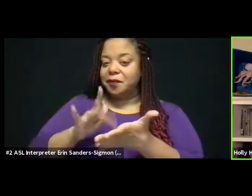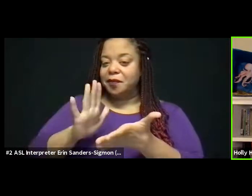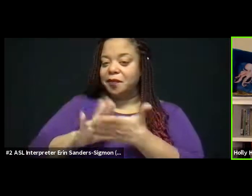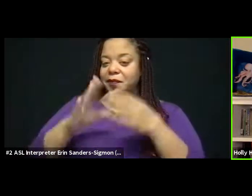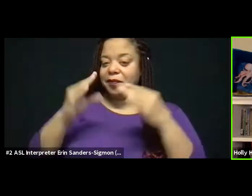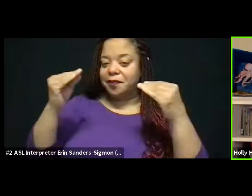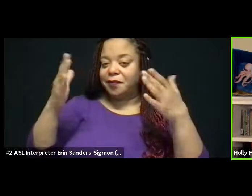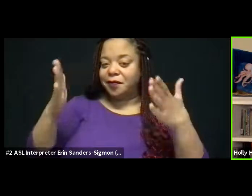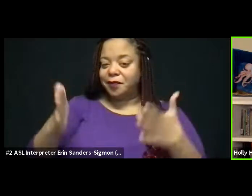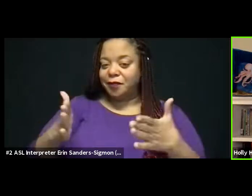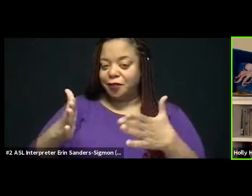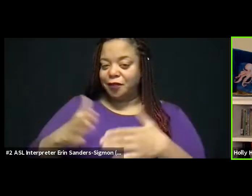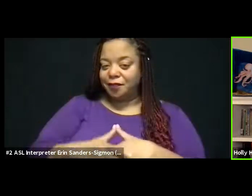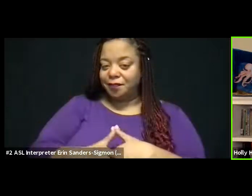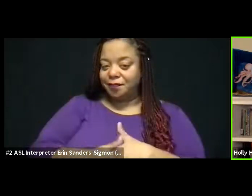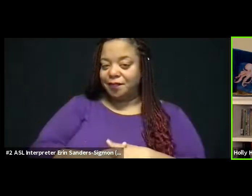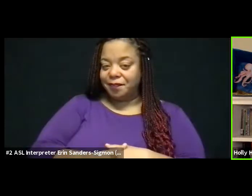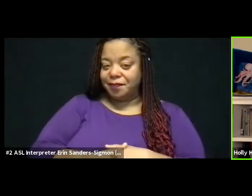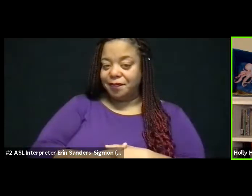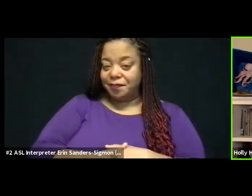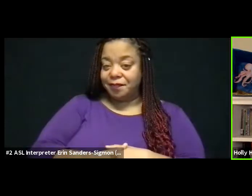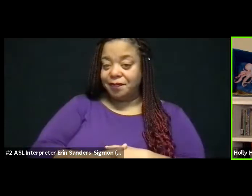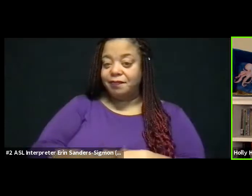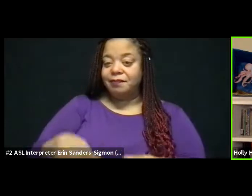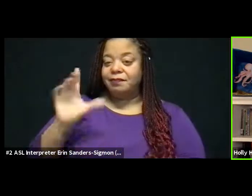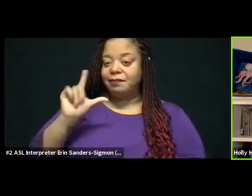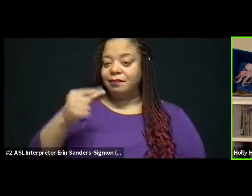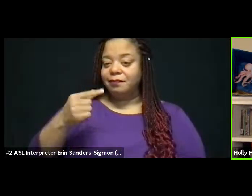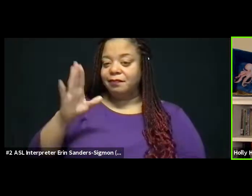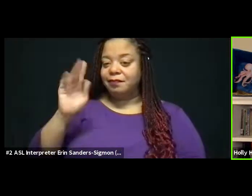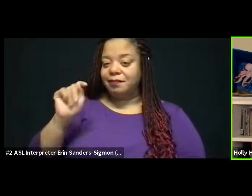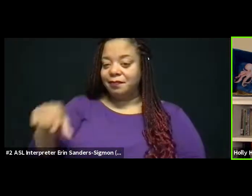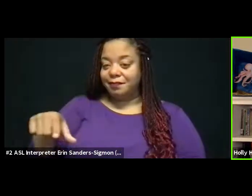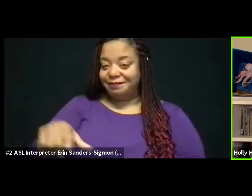all lines of race and class in the South, my political home.